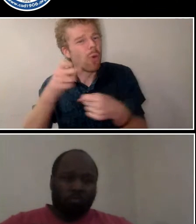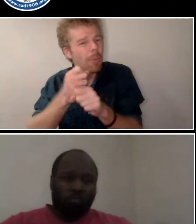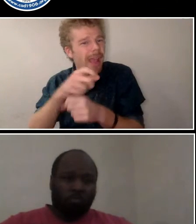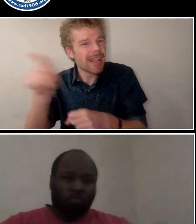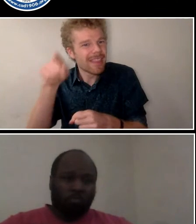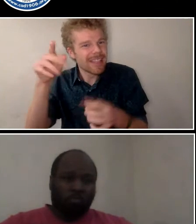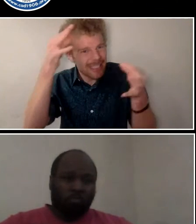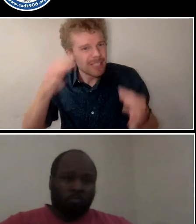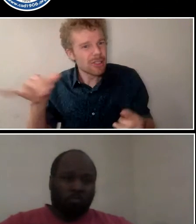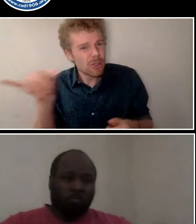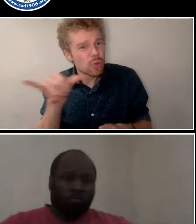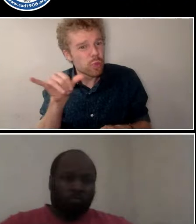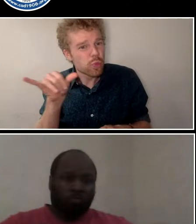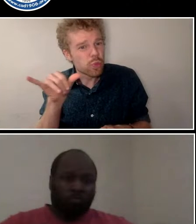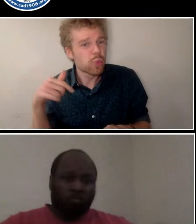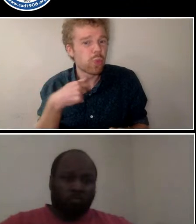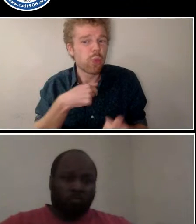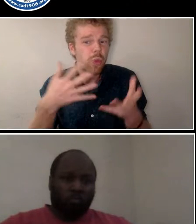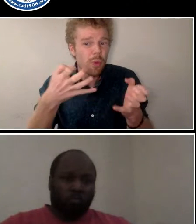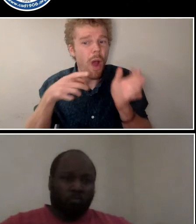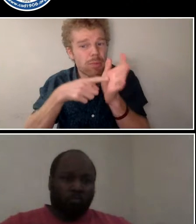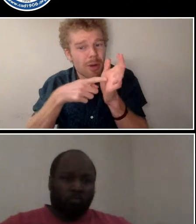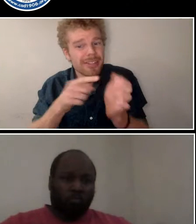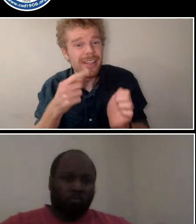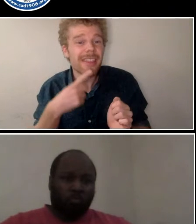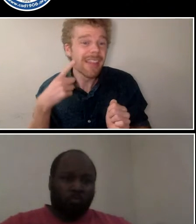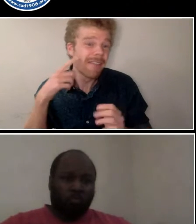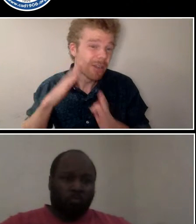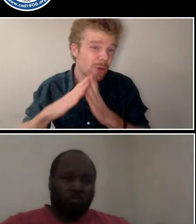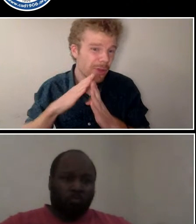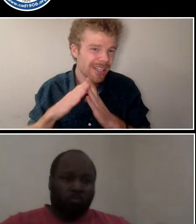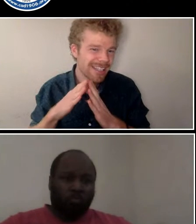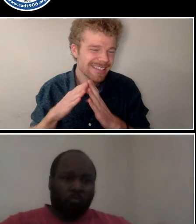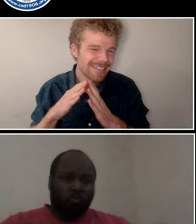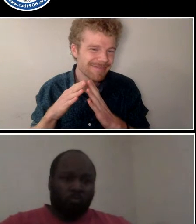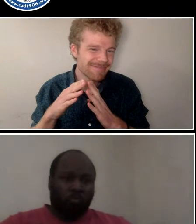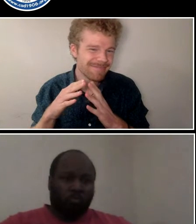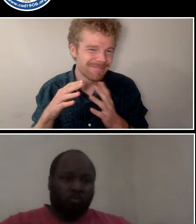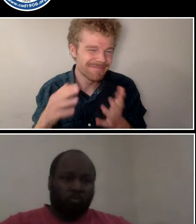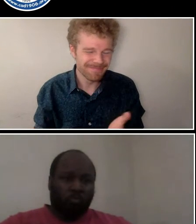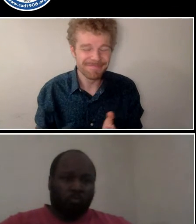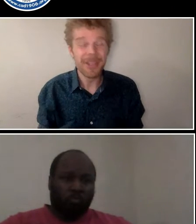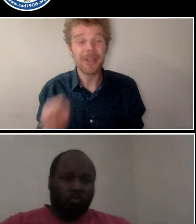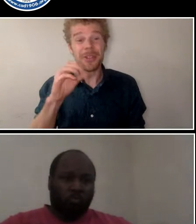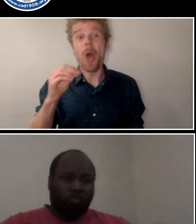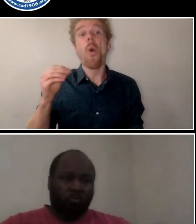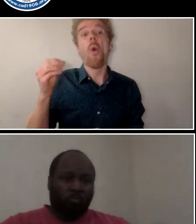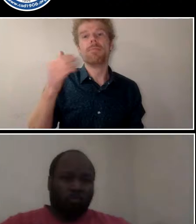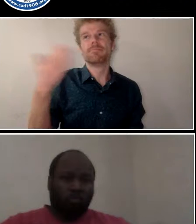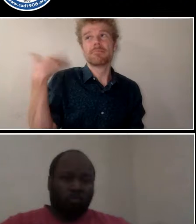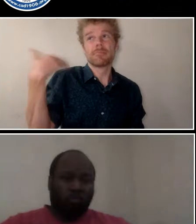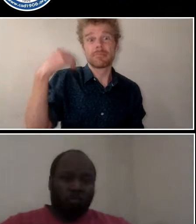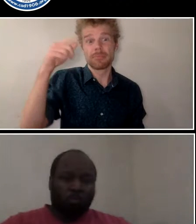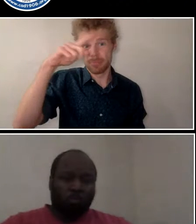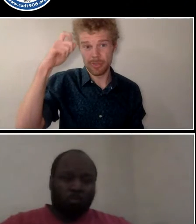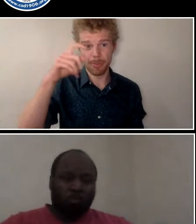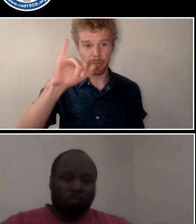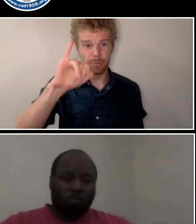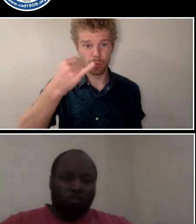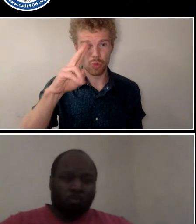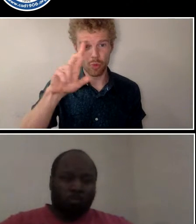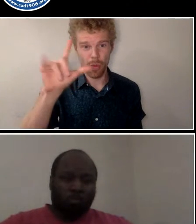committee. We want people to be able to make decisions about their own neighborhoods and also